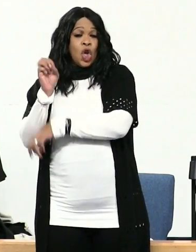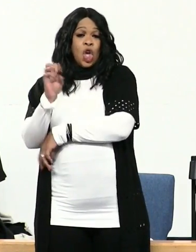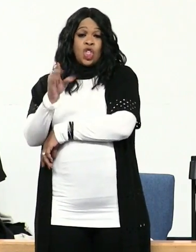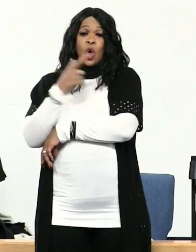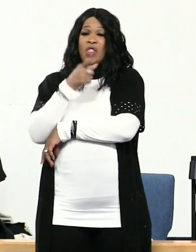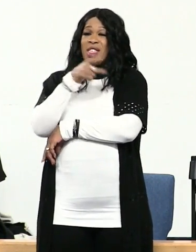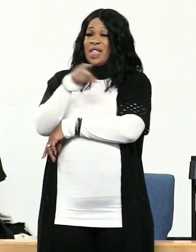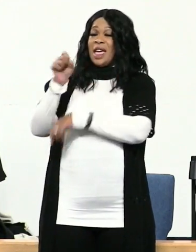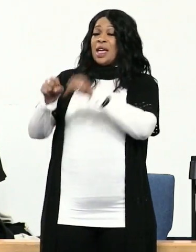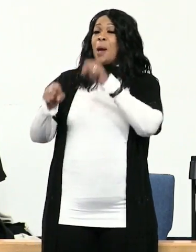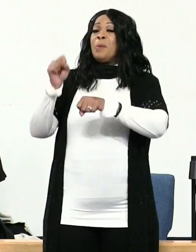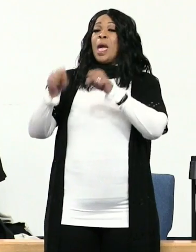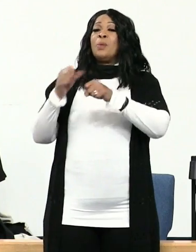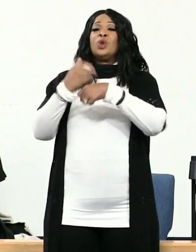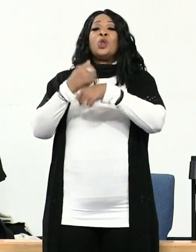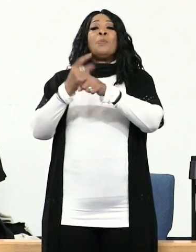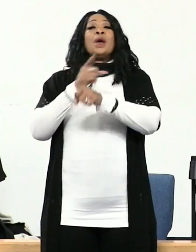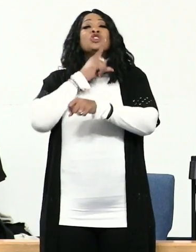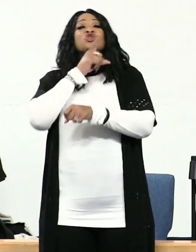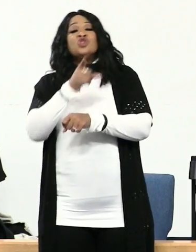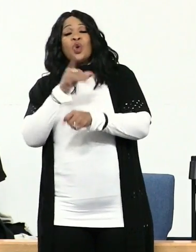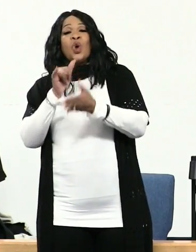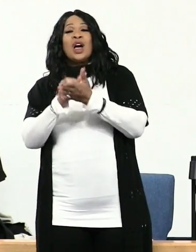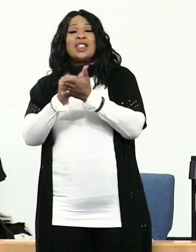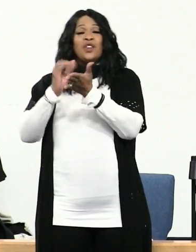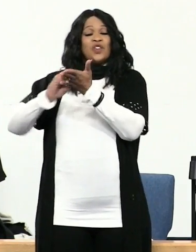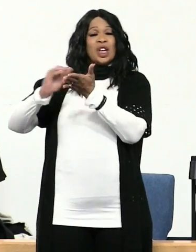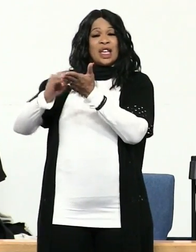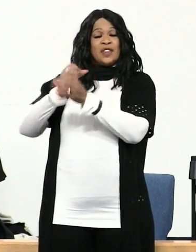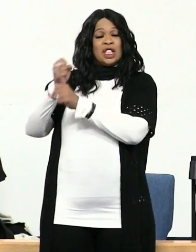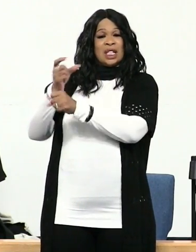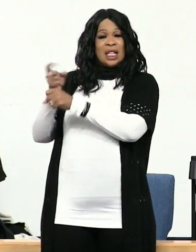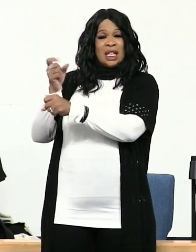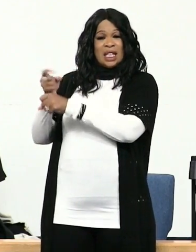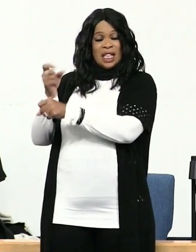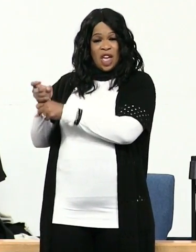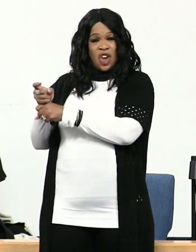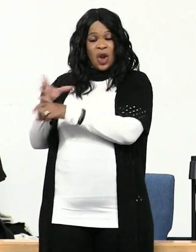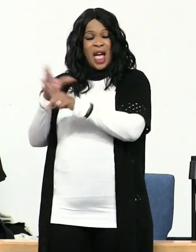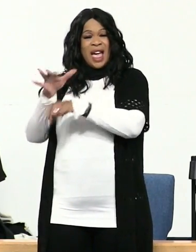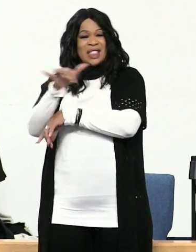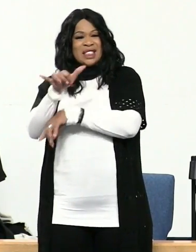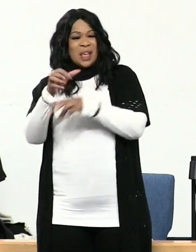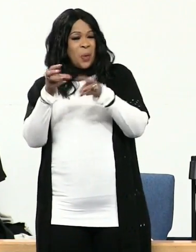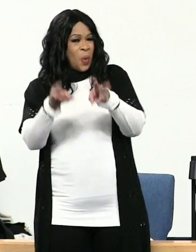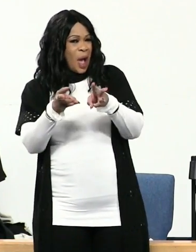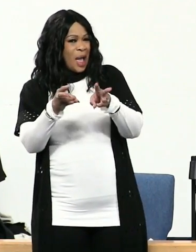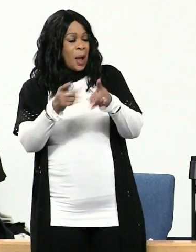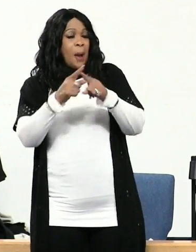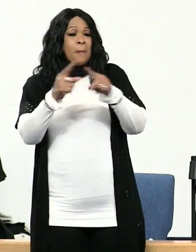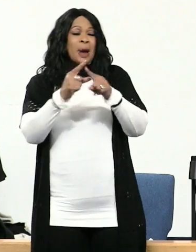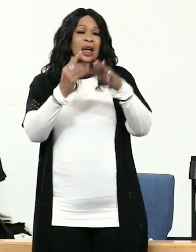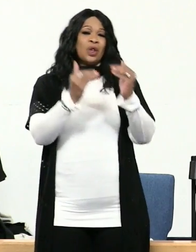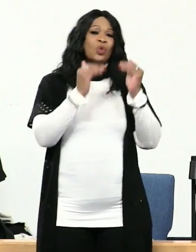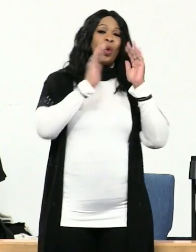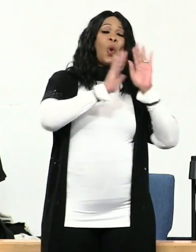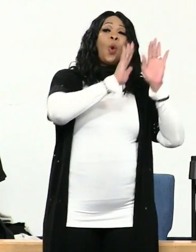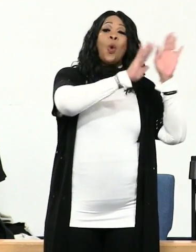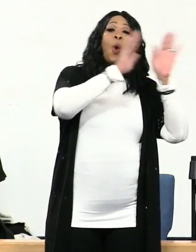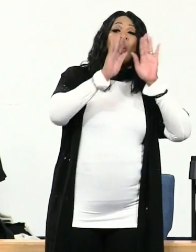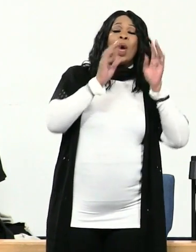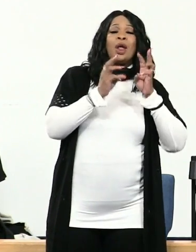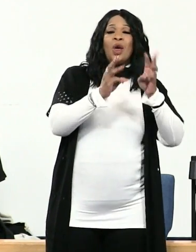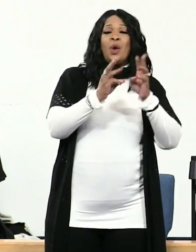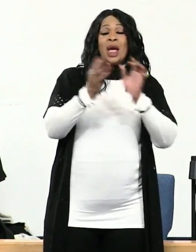to make sure that their sins are forgiven yearly. In the same way, but in a greater way,